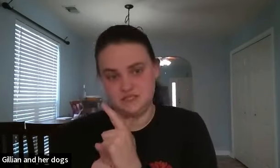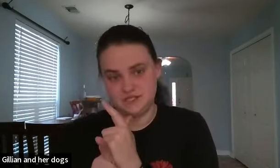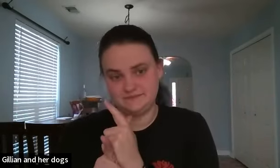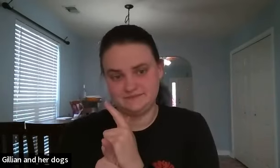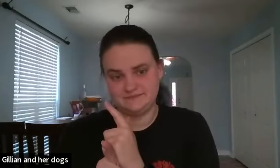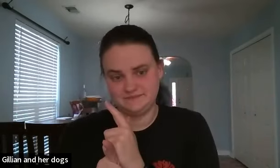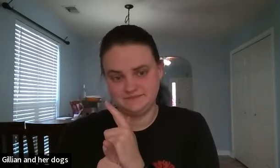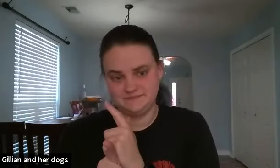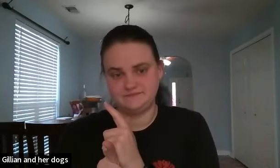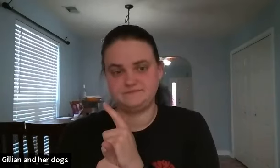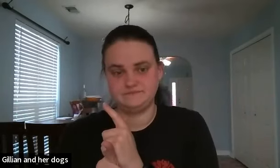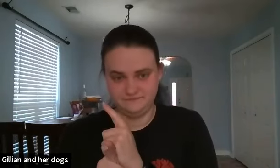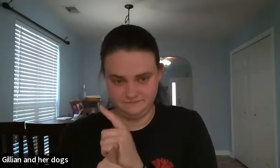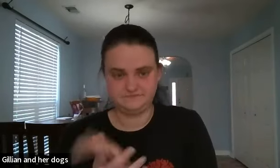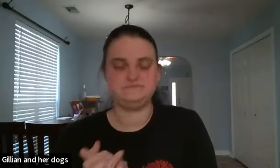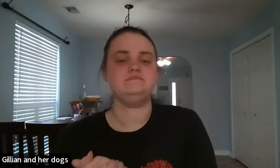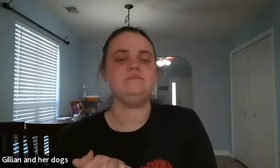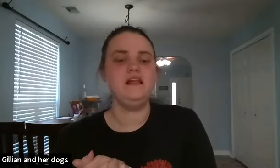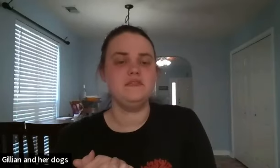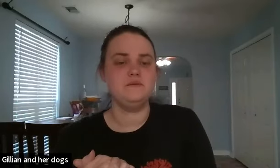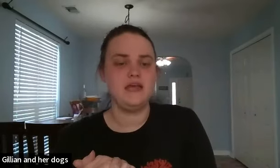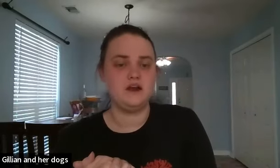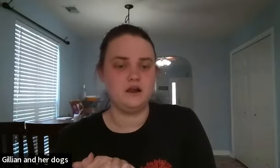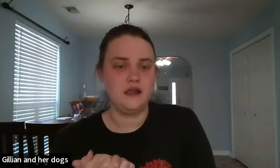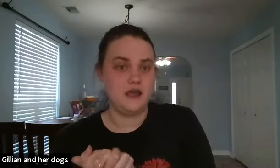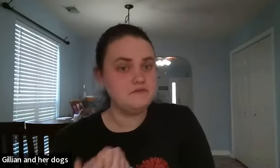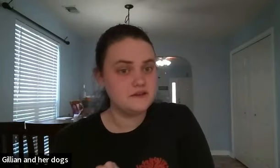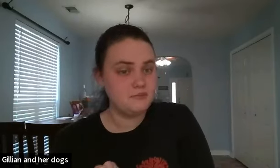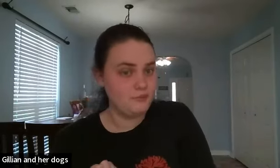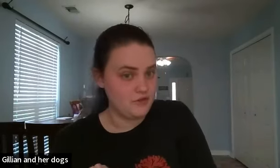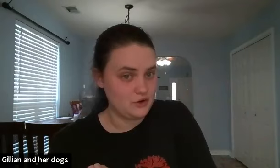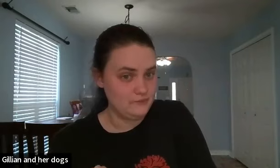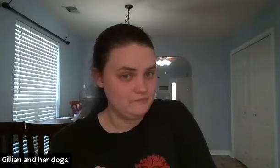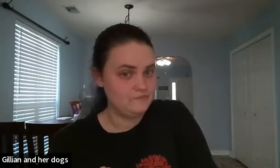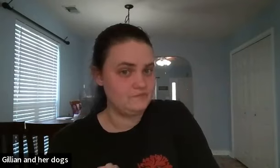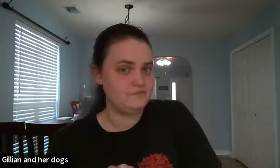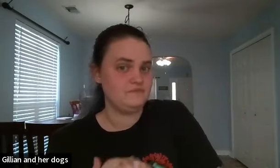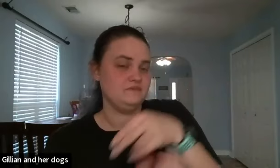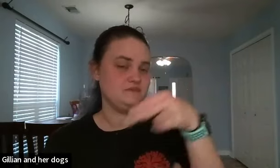step-sister. Mm-hmm. And then we had our half-brother. So